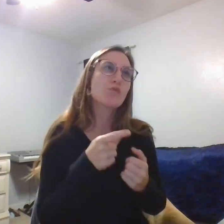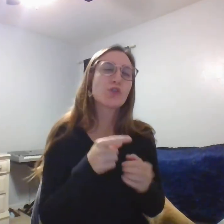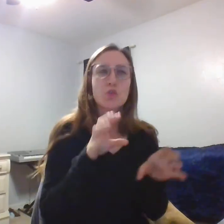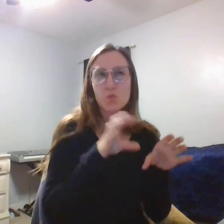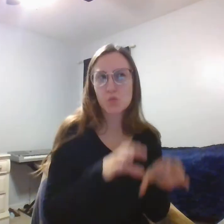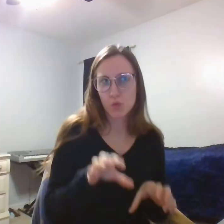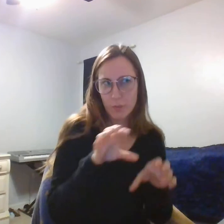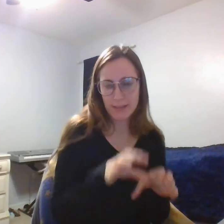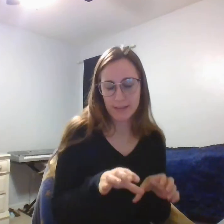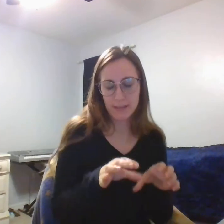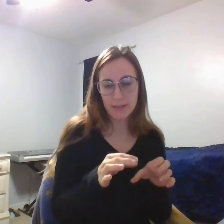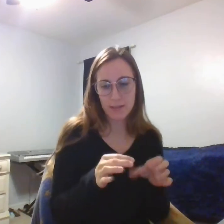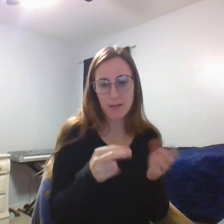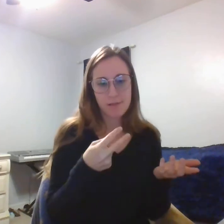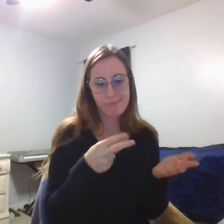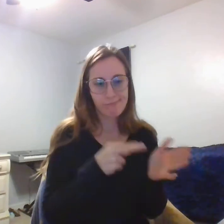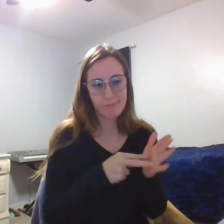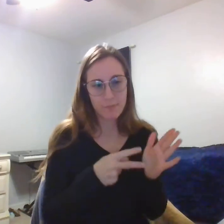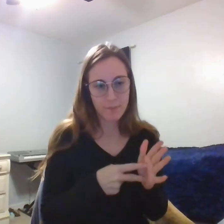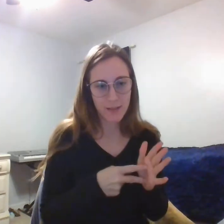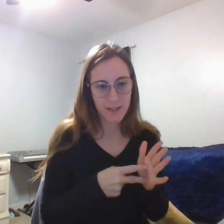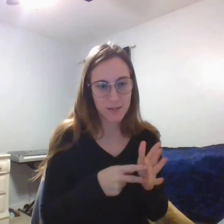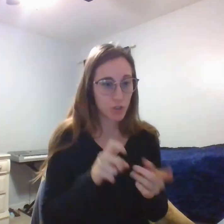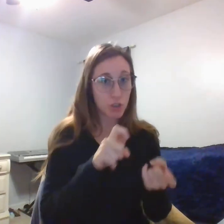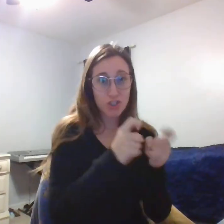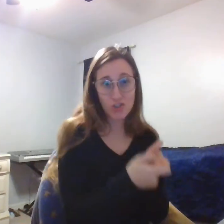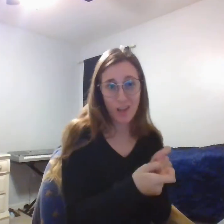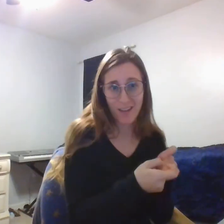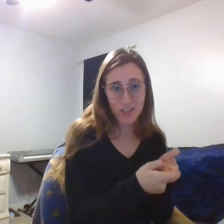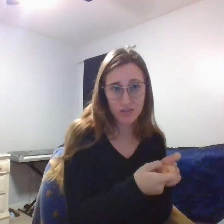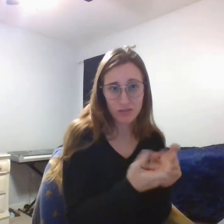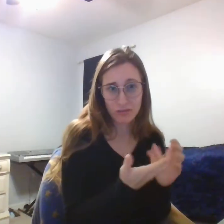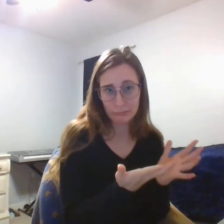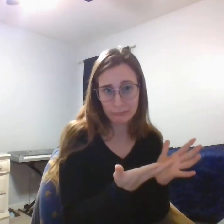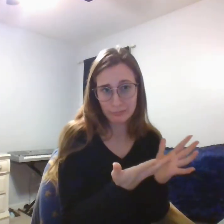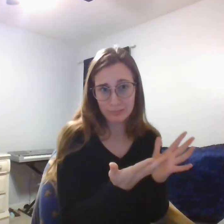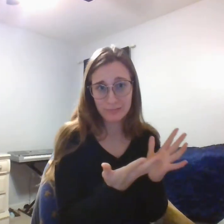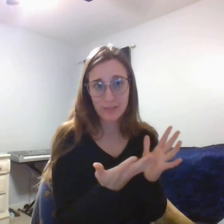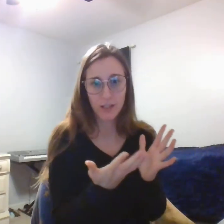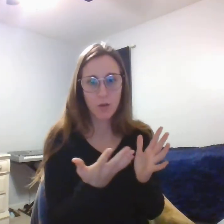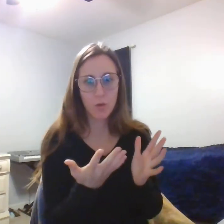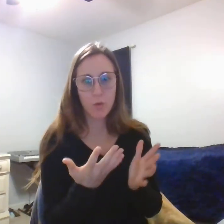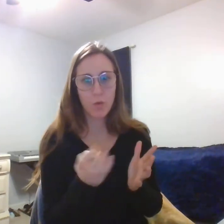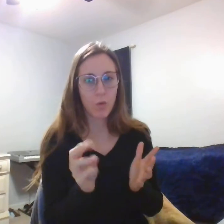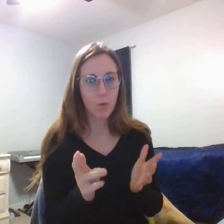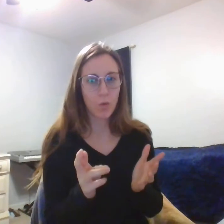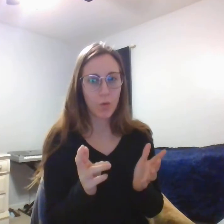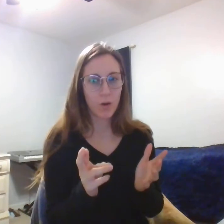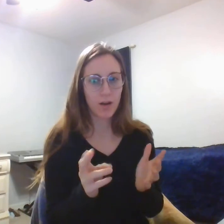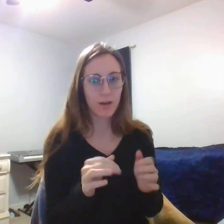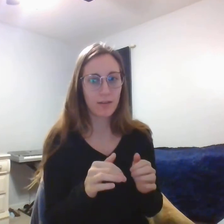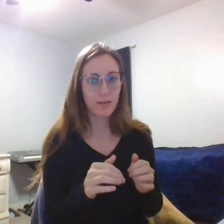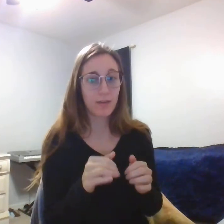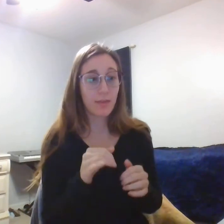It implies that there's like a shift, right? Or that like you had known from some point how I was doing.